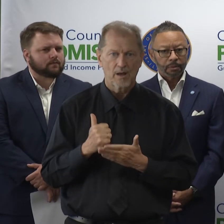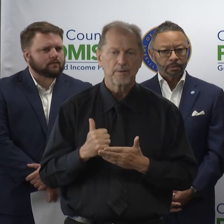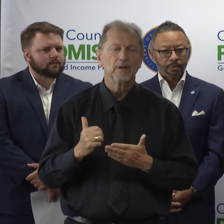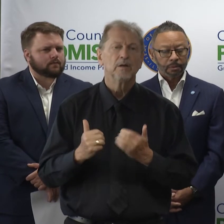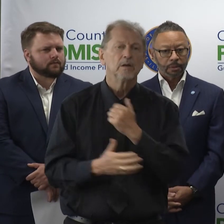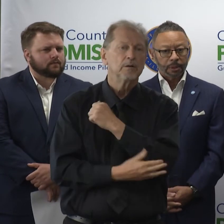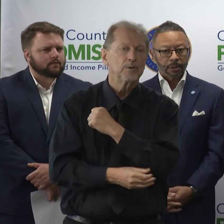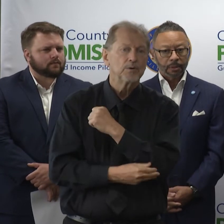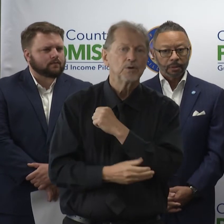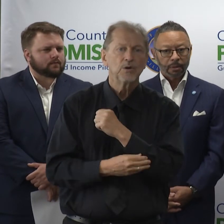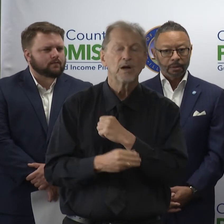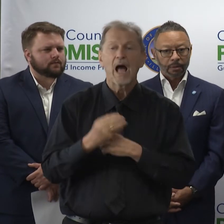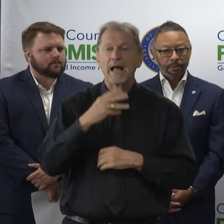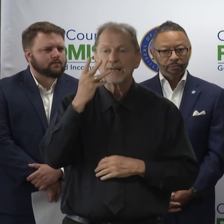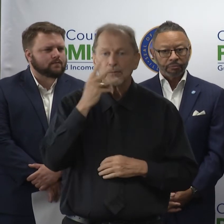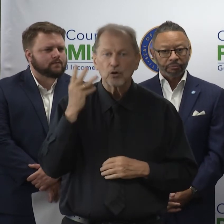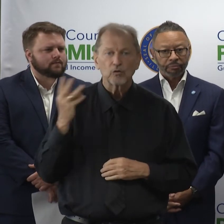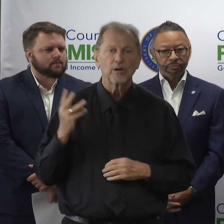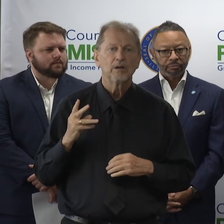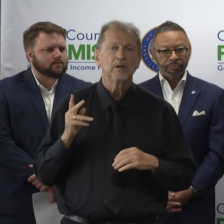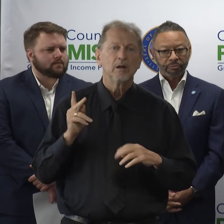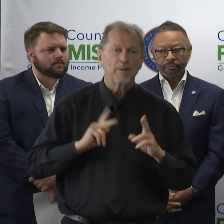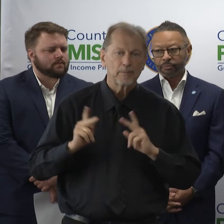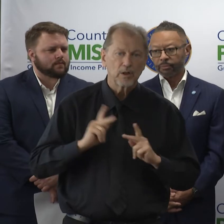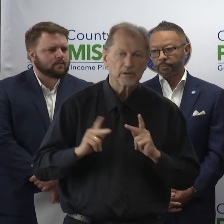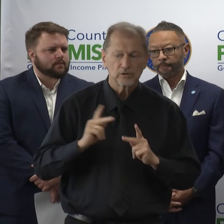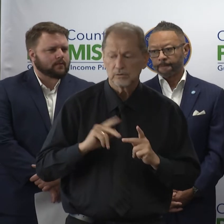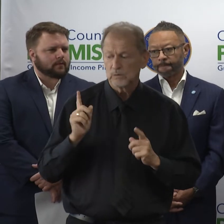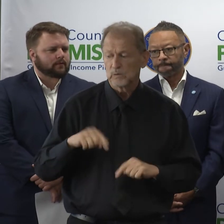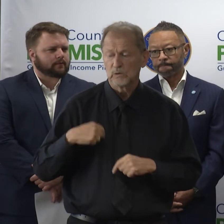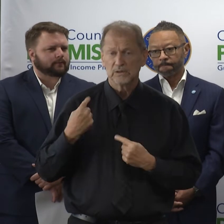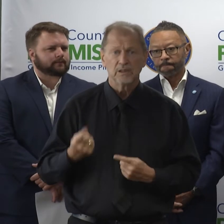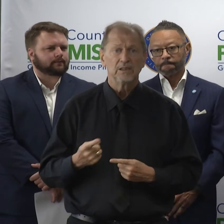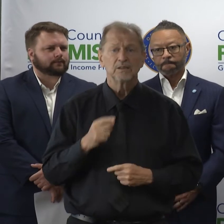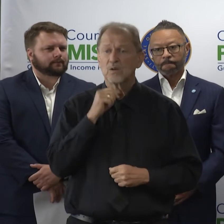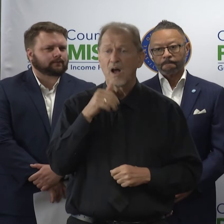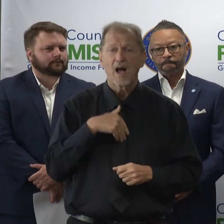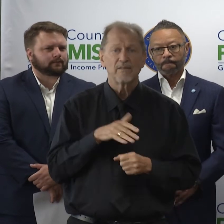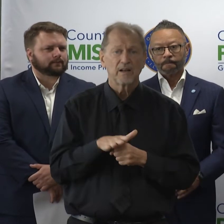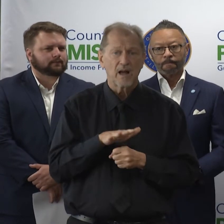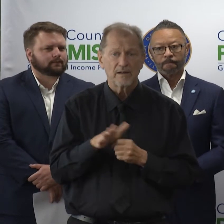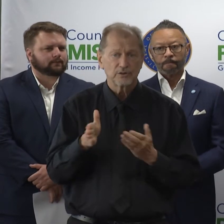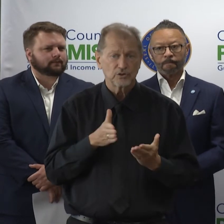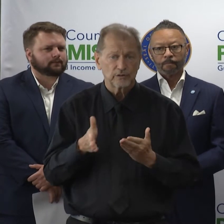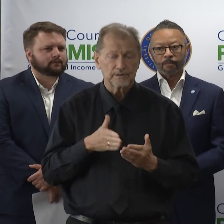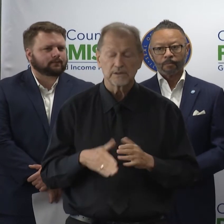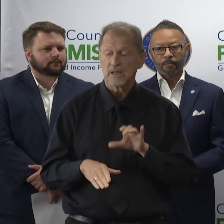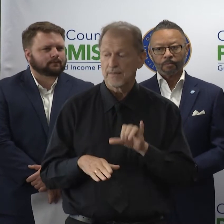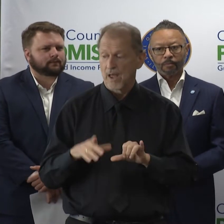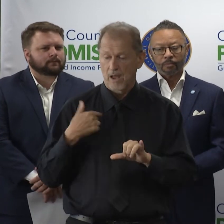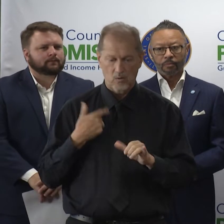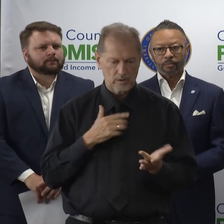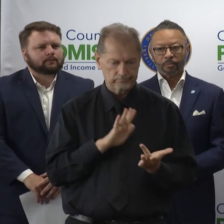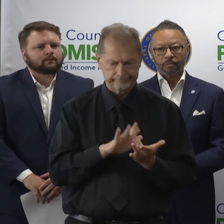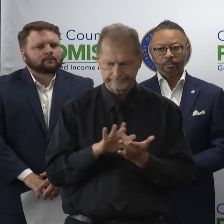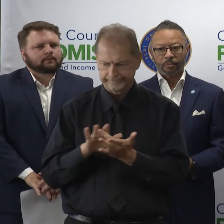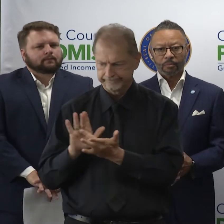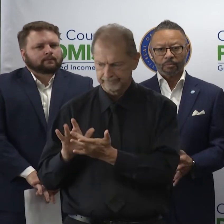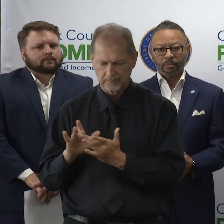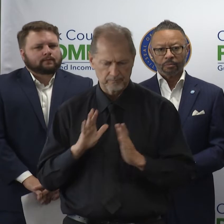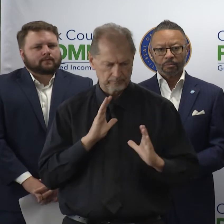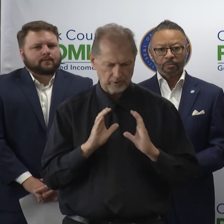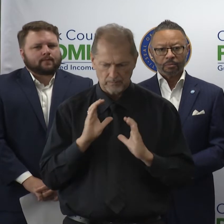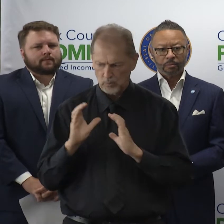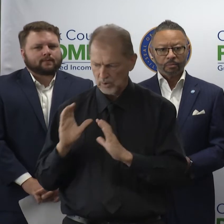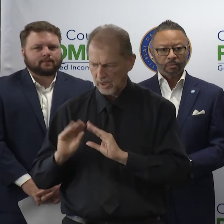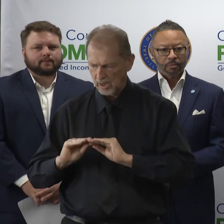immigrant and BIPOC populations, who are historically under-resourced. Outreach will allow us to meet people where they are at,